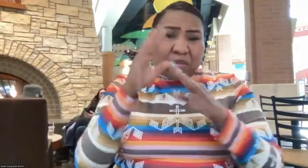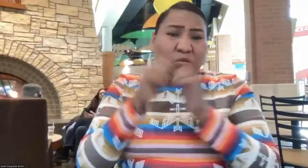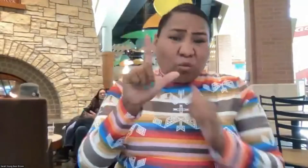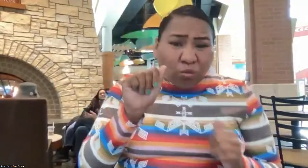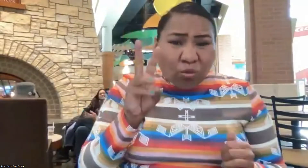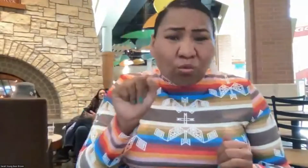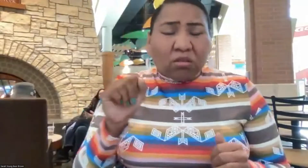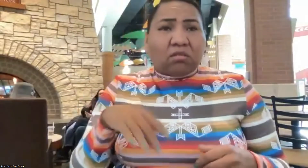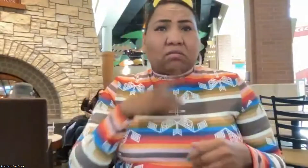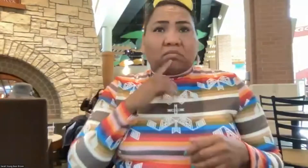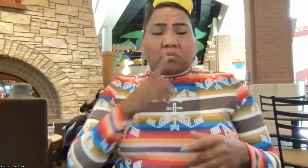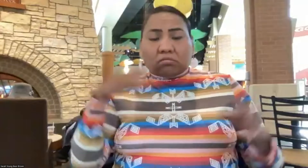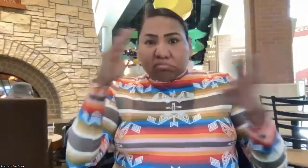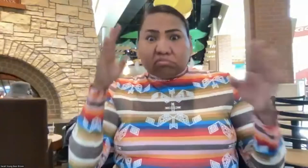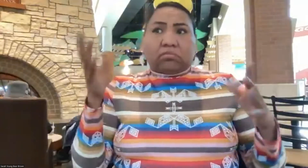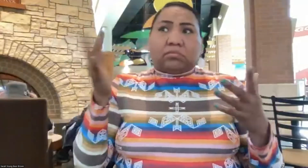recovery. And